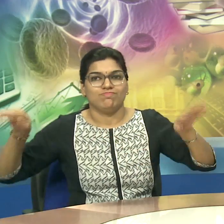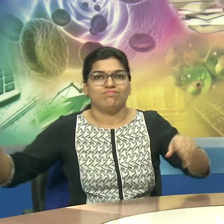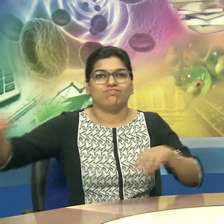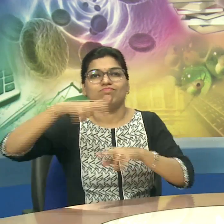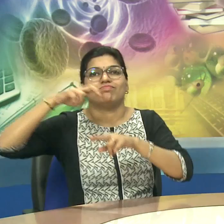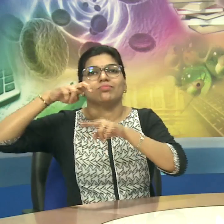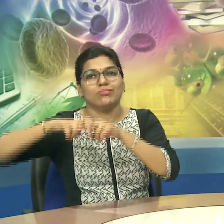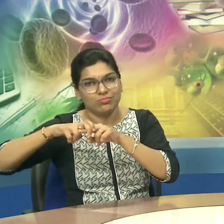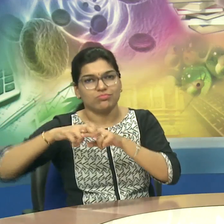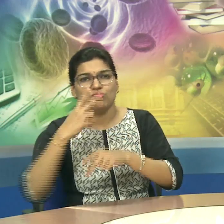can't dance."